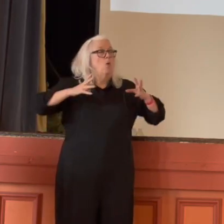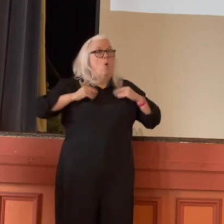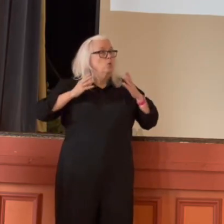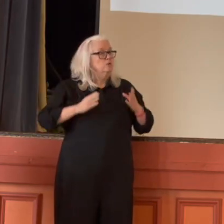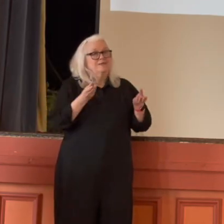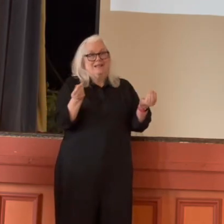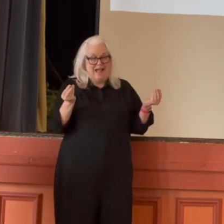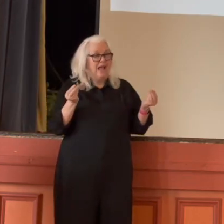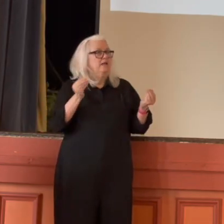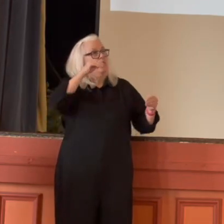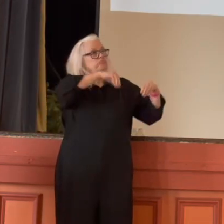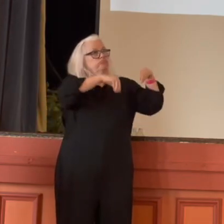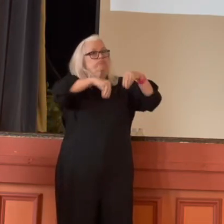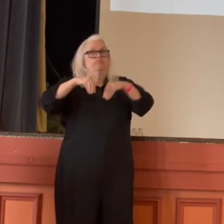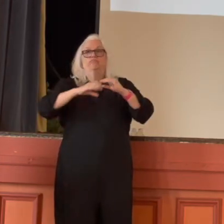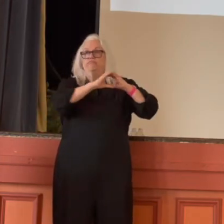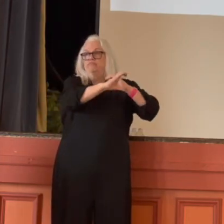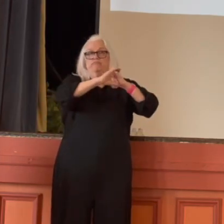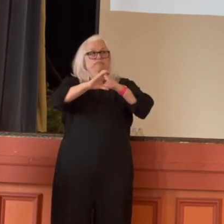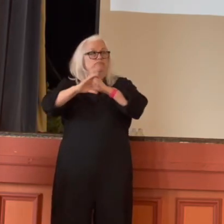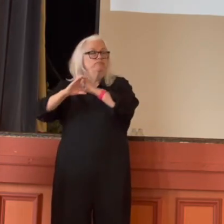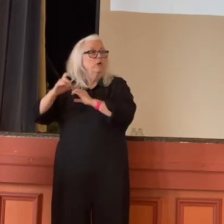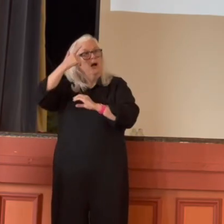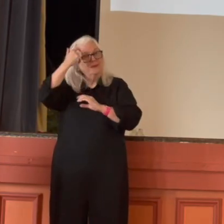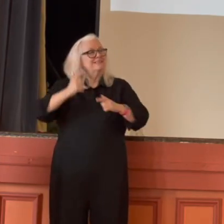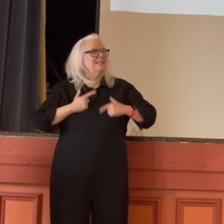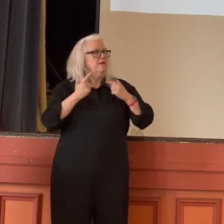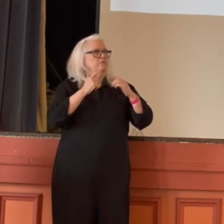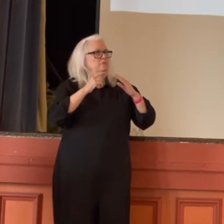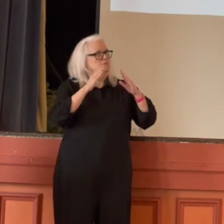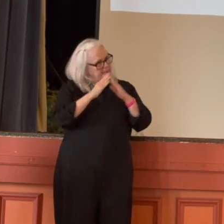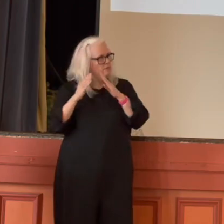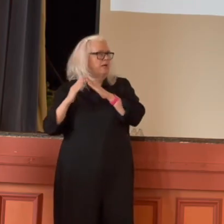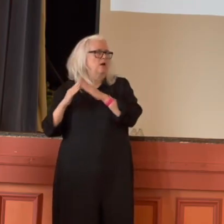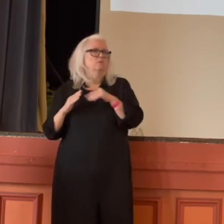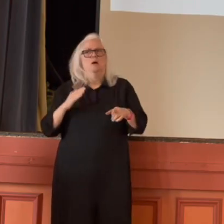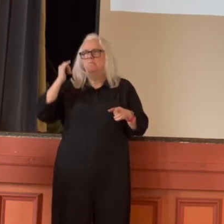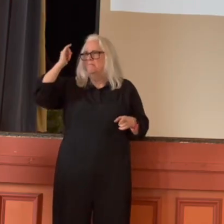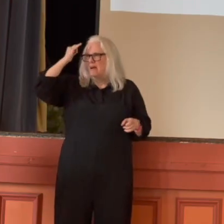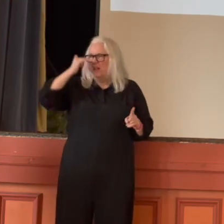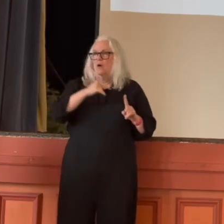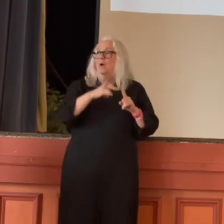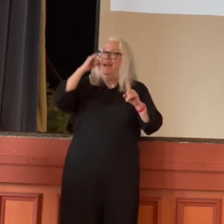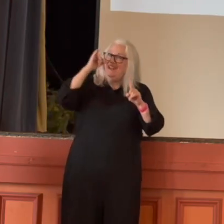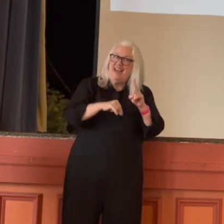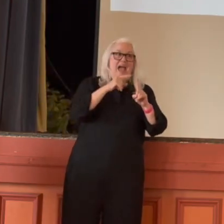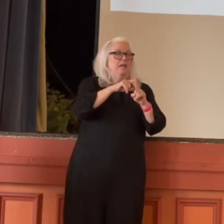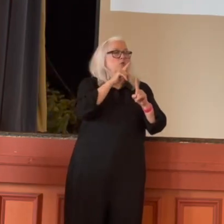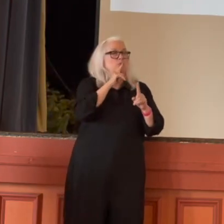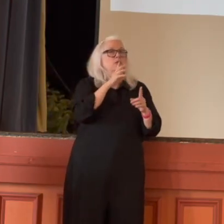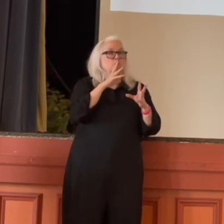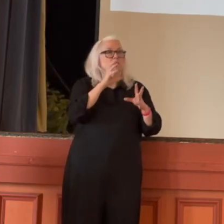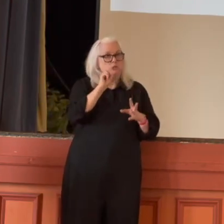sewers was because they were living in downtown Buffalo, and downtown Buffalo was a wetland. It was a